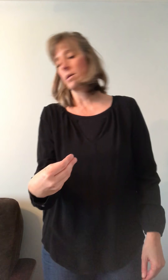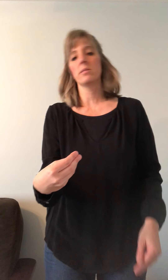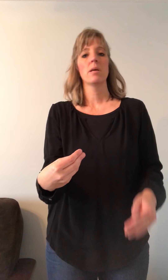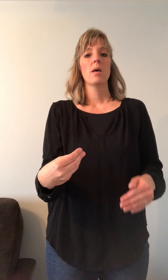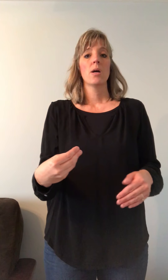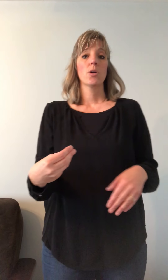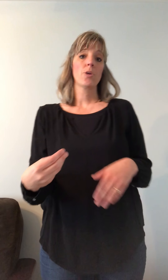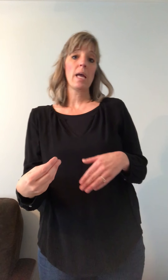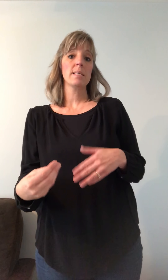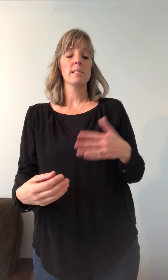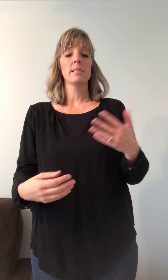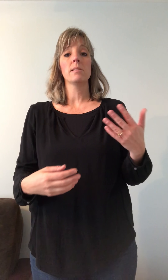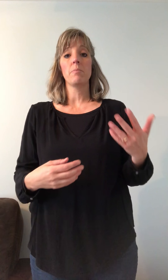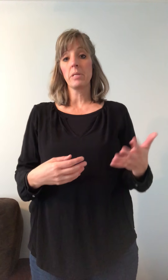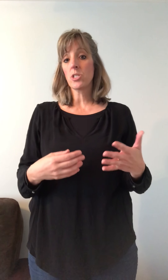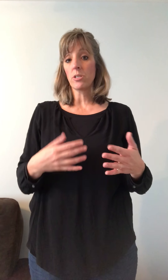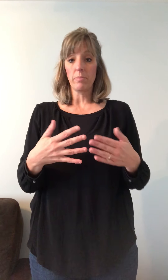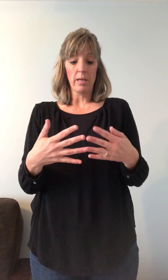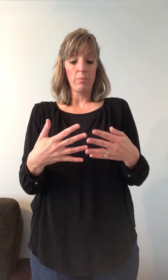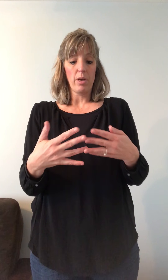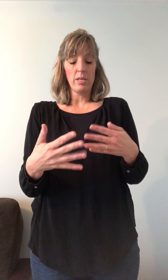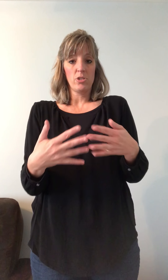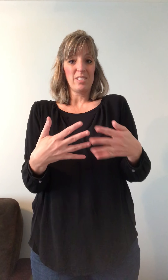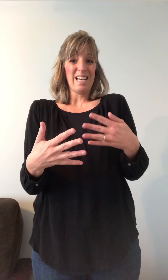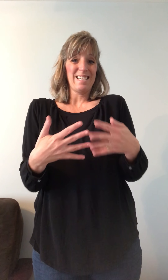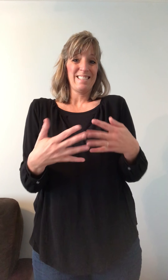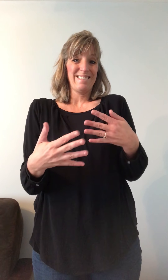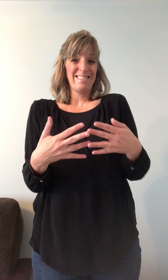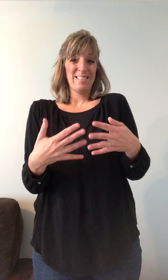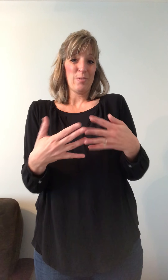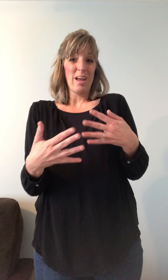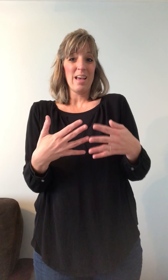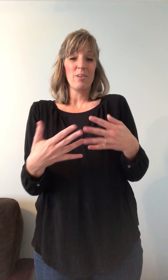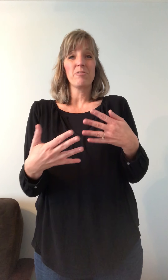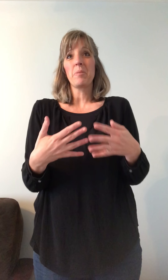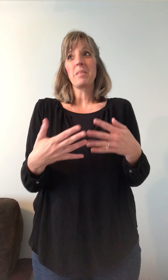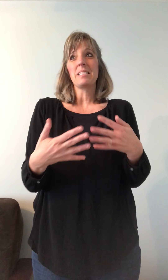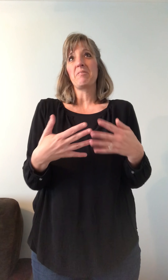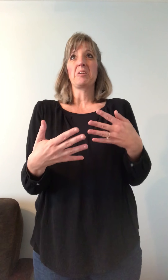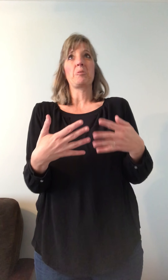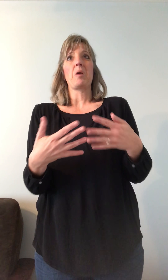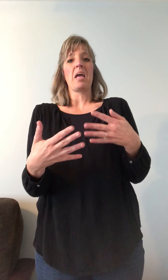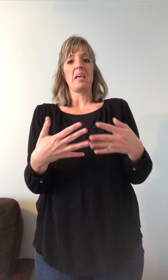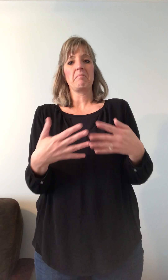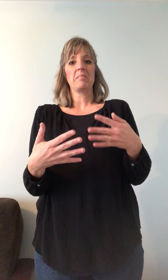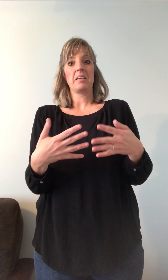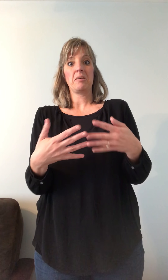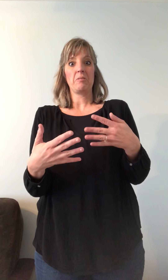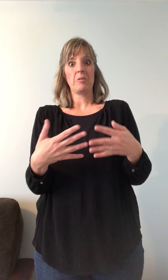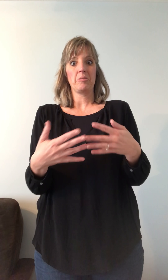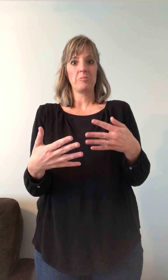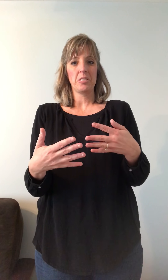White. Gray, since it's a mixture of black and white, it's just kind of gray, or something is even gray, like you don't know what to